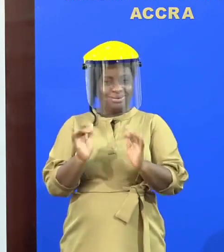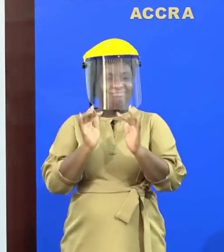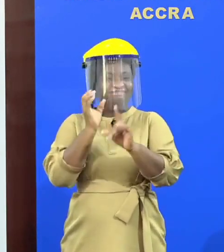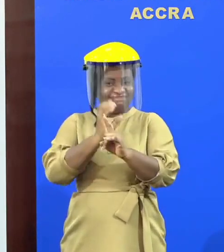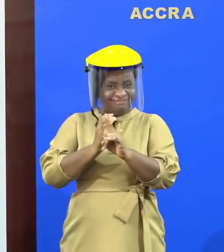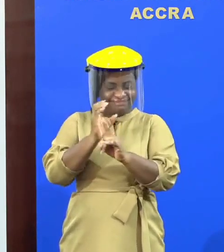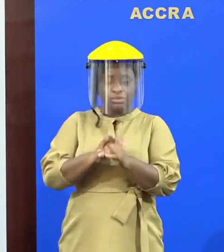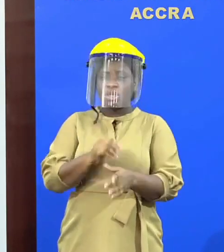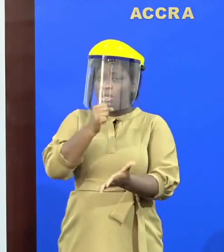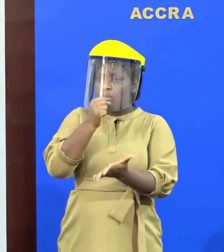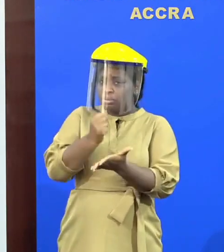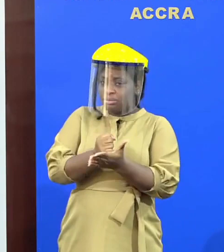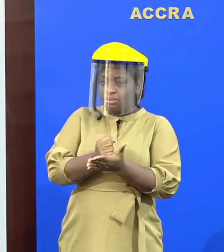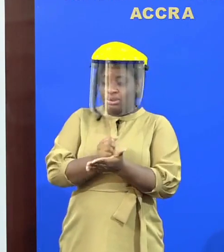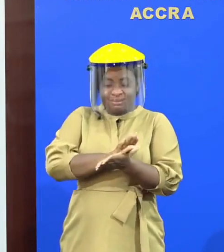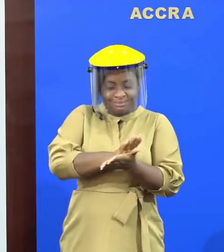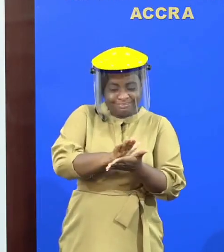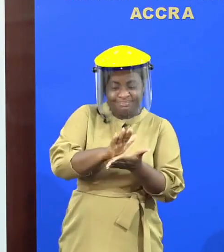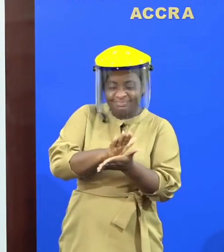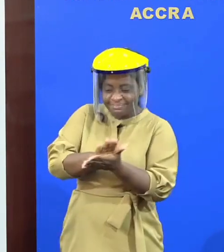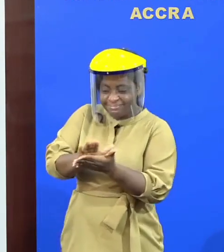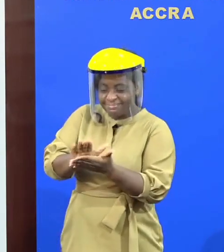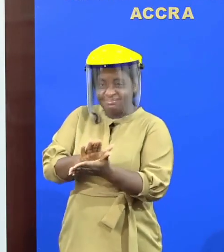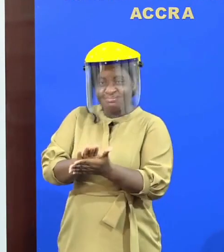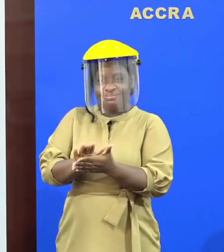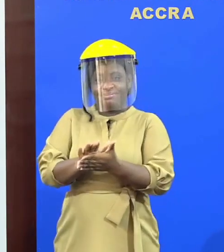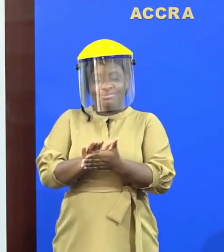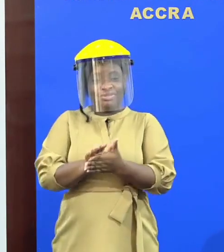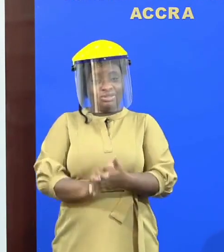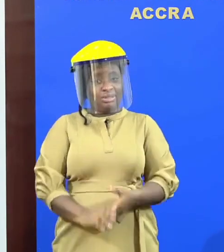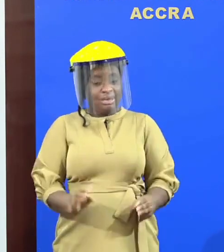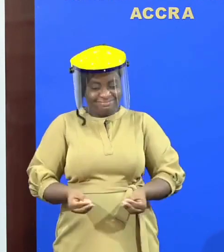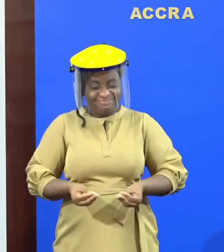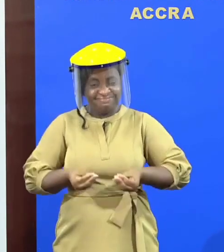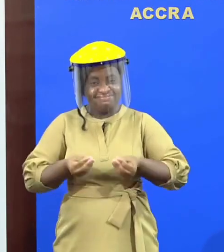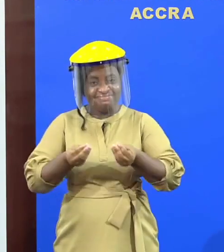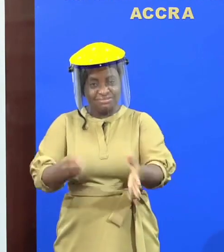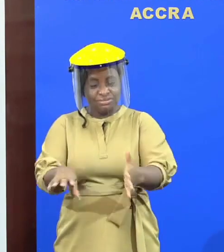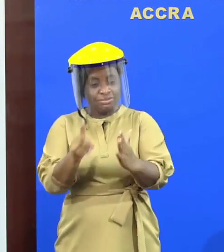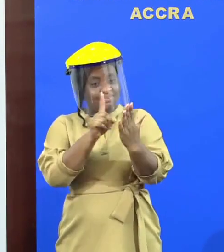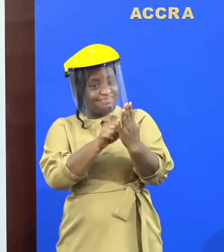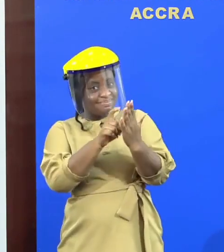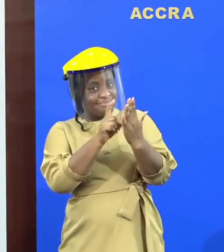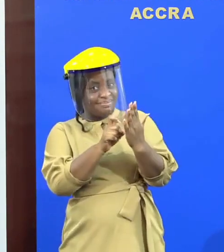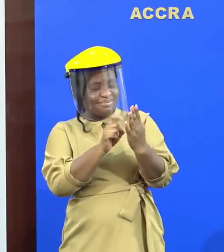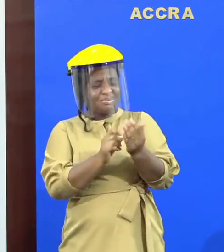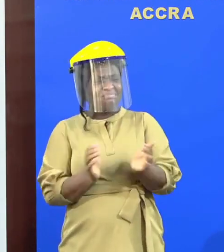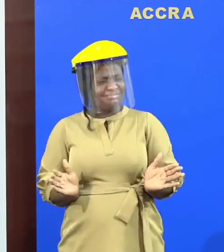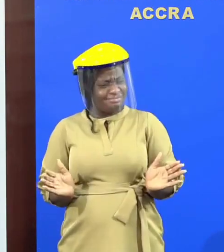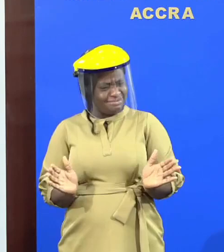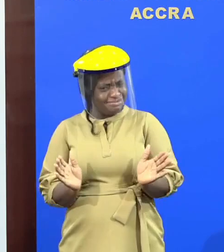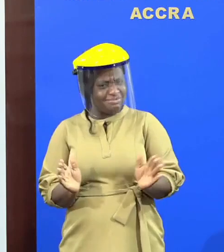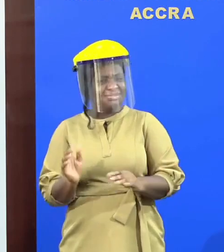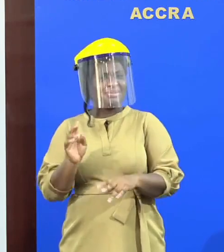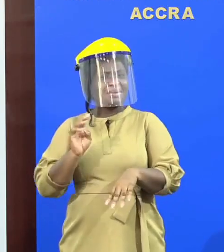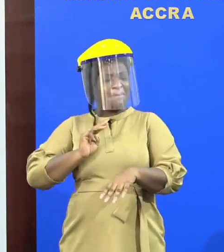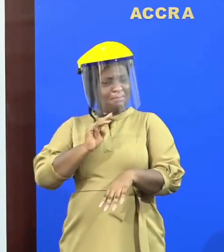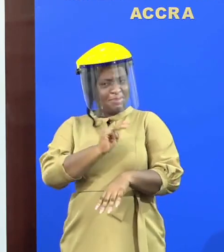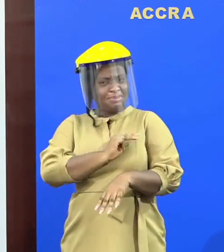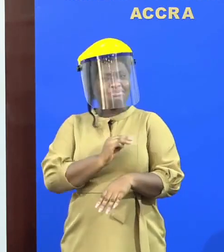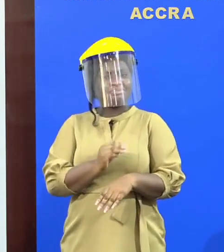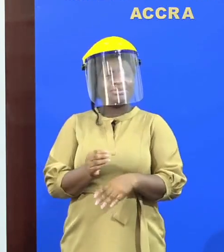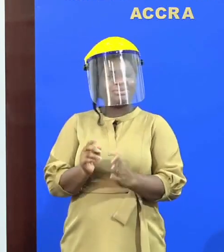should ensure that the hand hygiene facilities are provided and utilized. Alcohol wraps should be encouraged in church. The